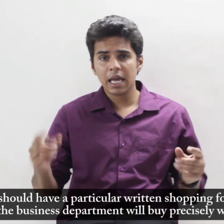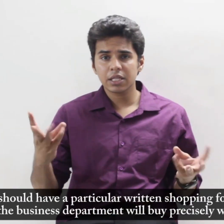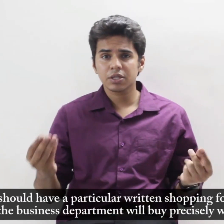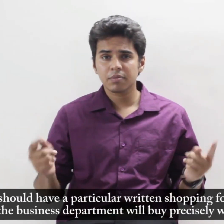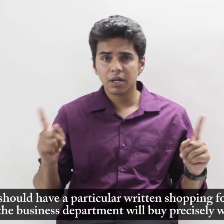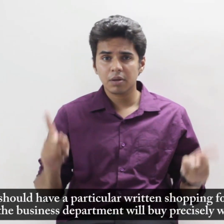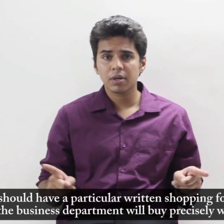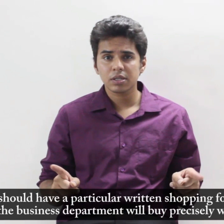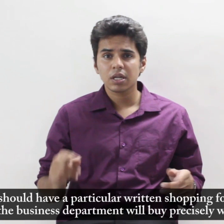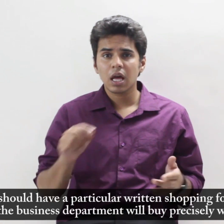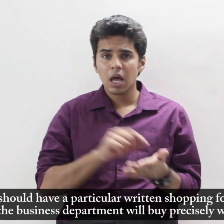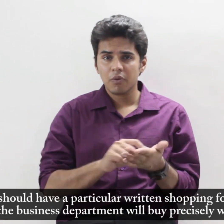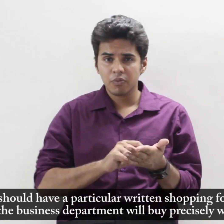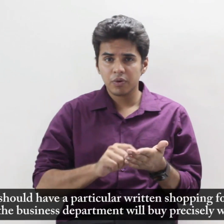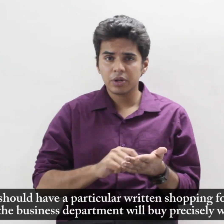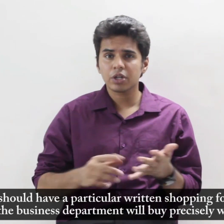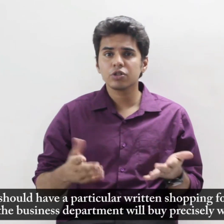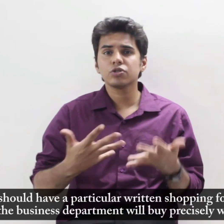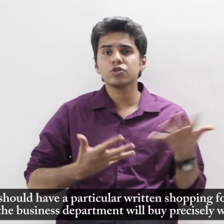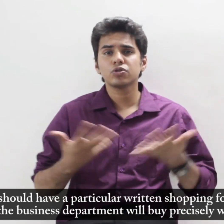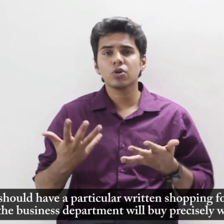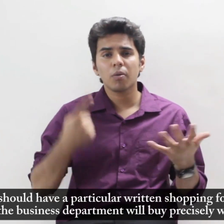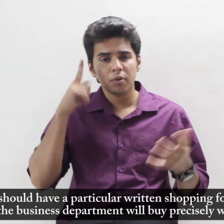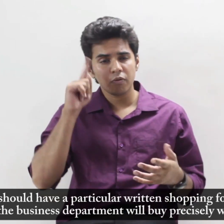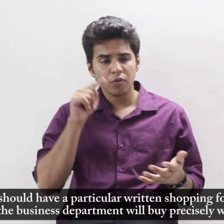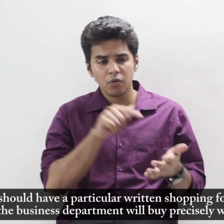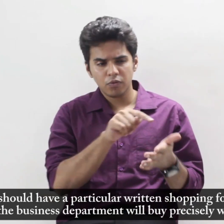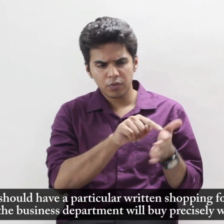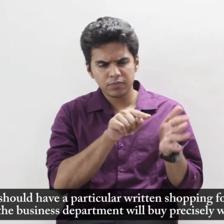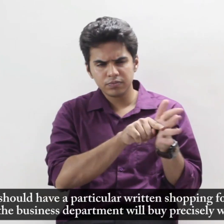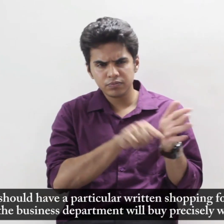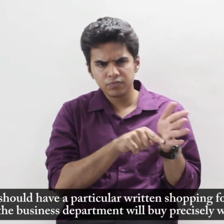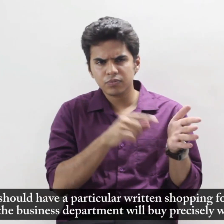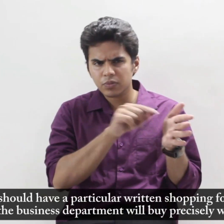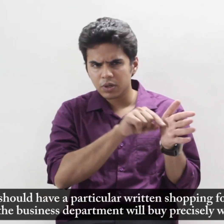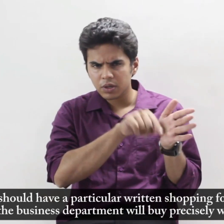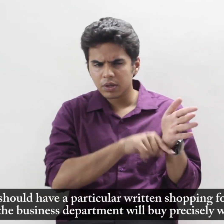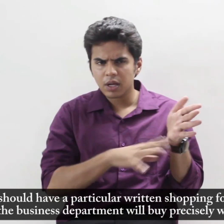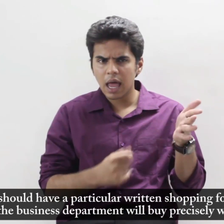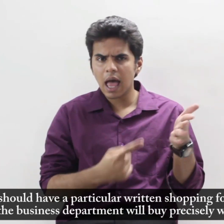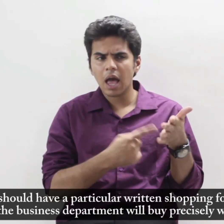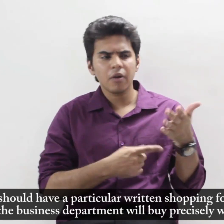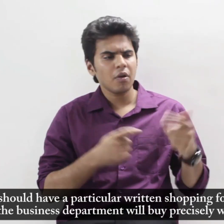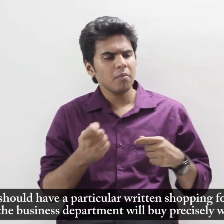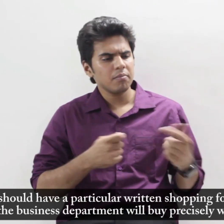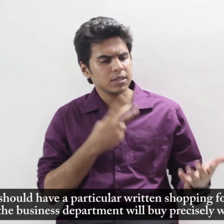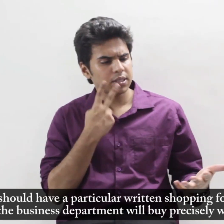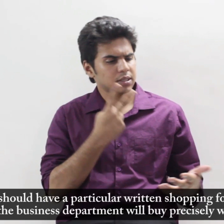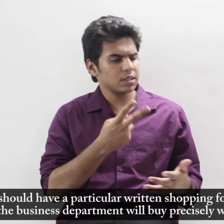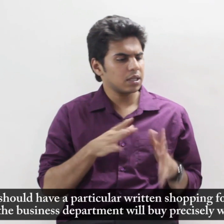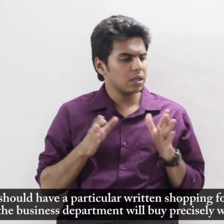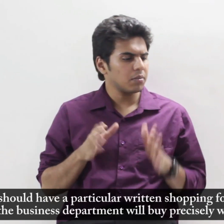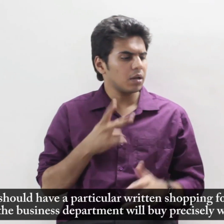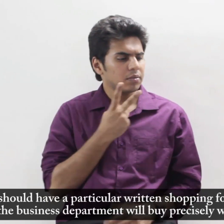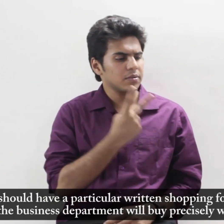Each material should have a particular written shopping for specification in order that the business department will